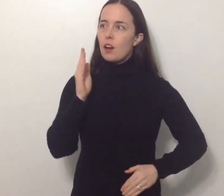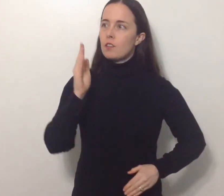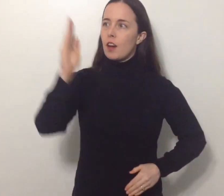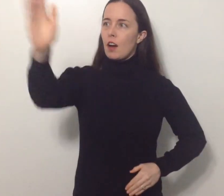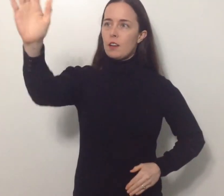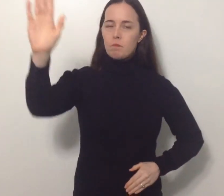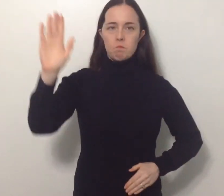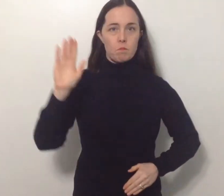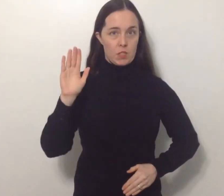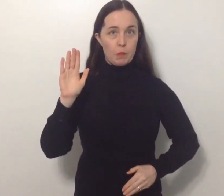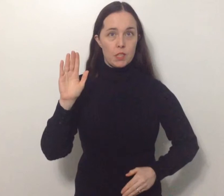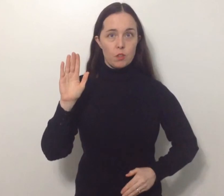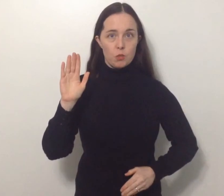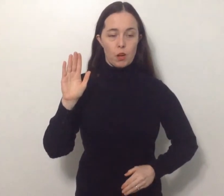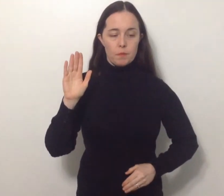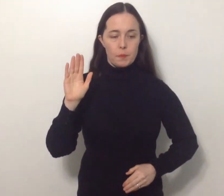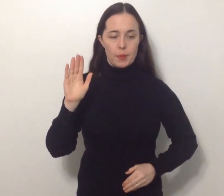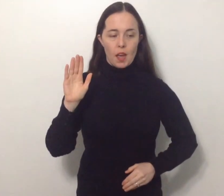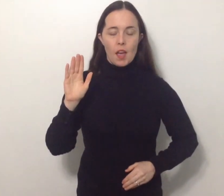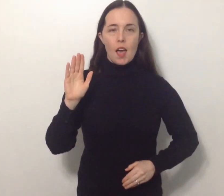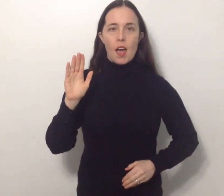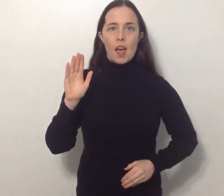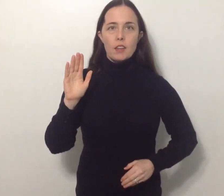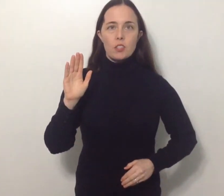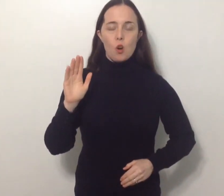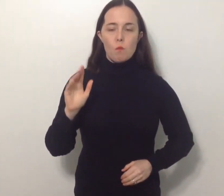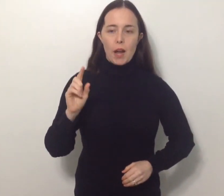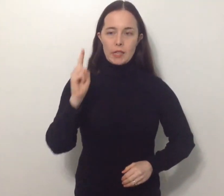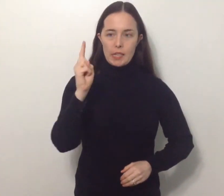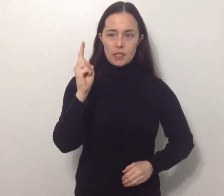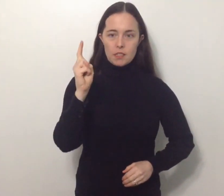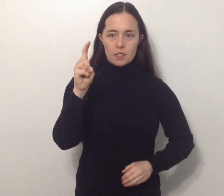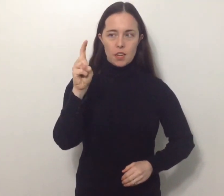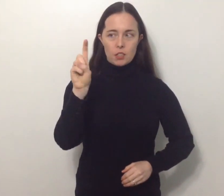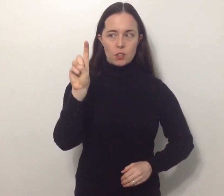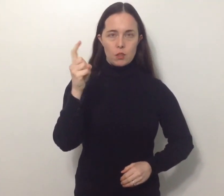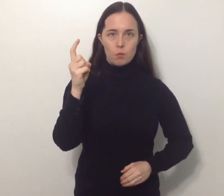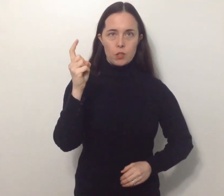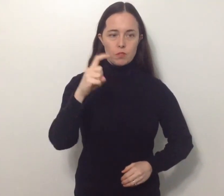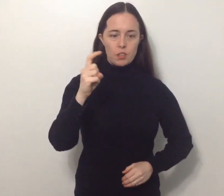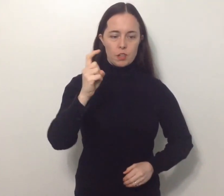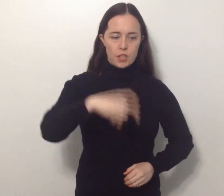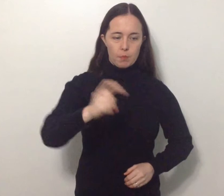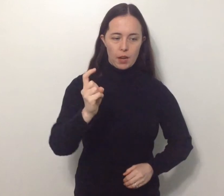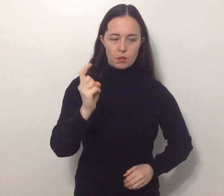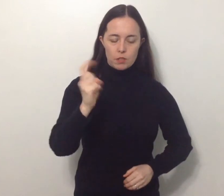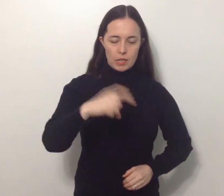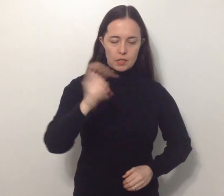of God, same as in verse 1. And so my needs, take your pointer finger and tap down,